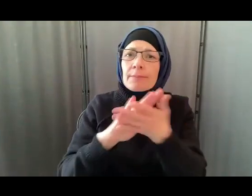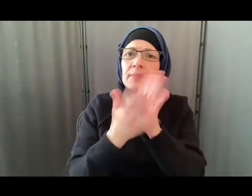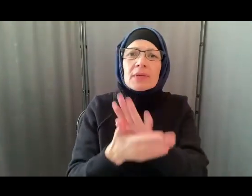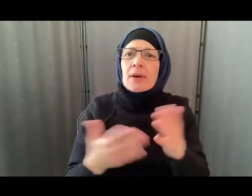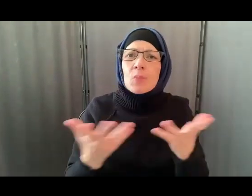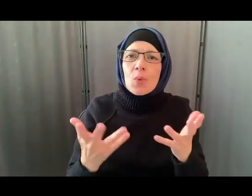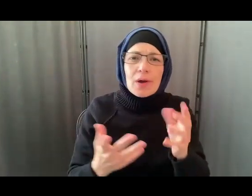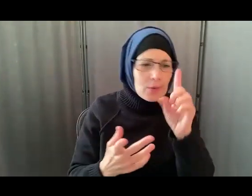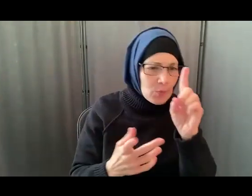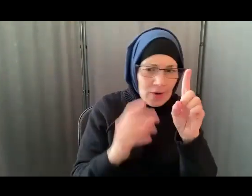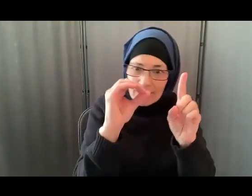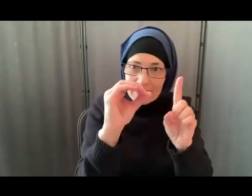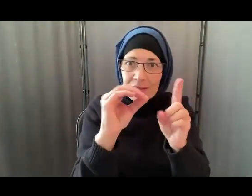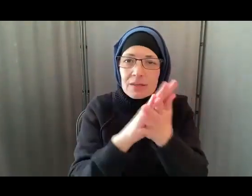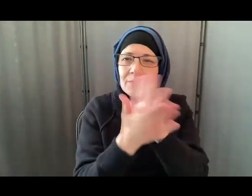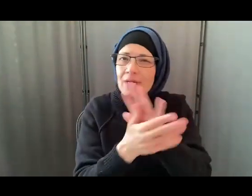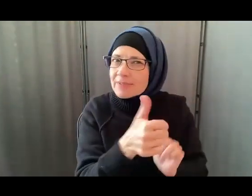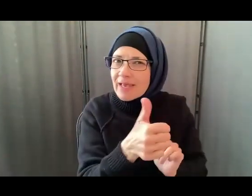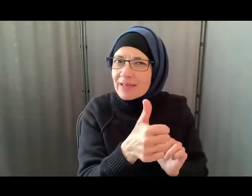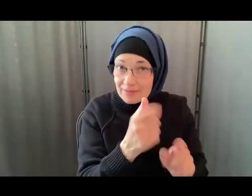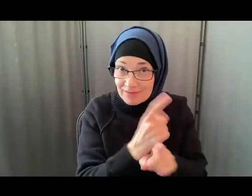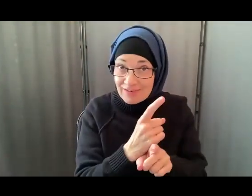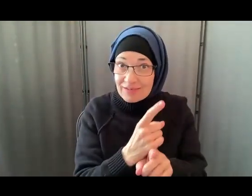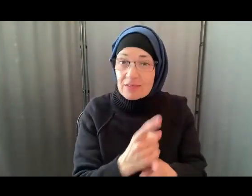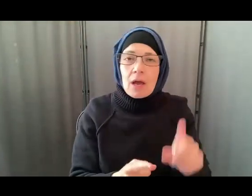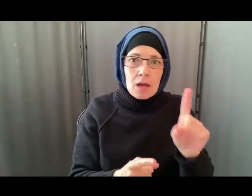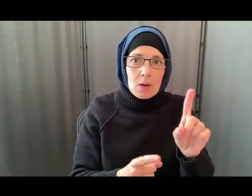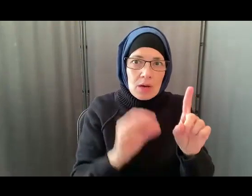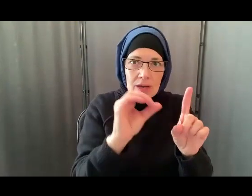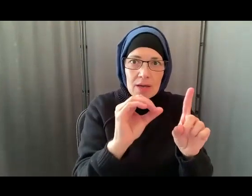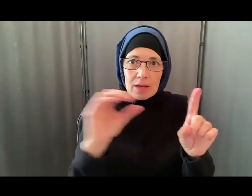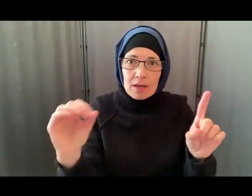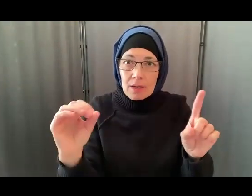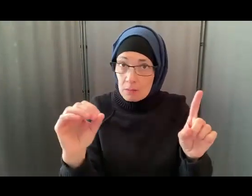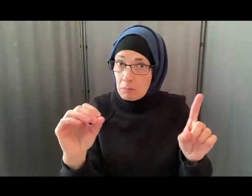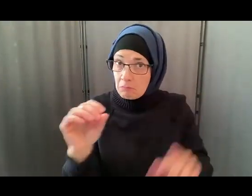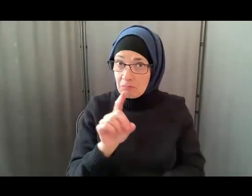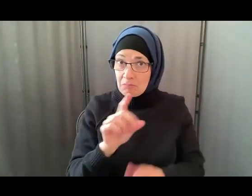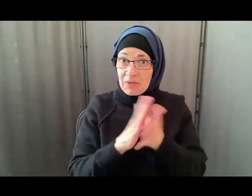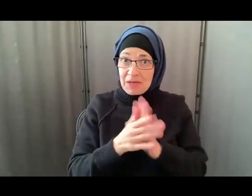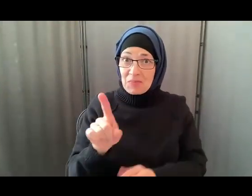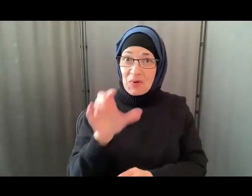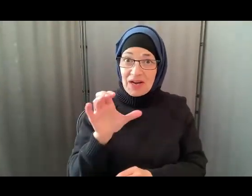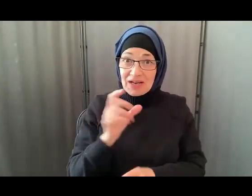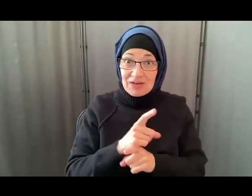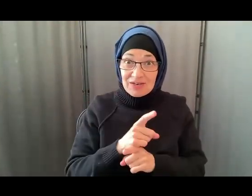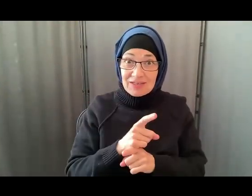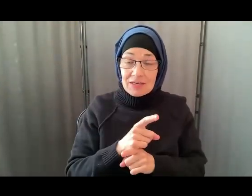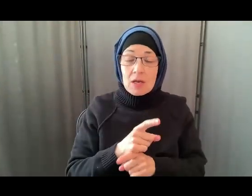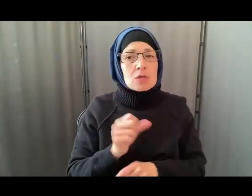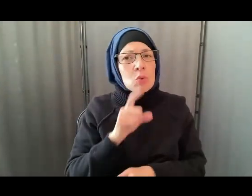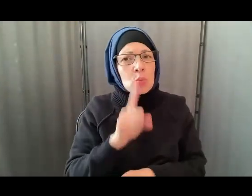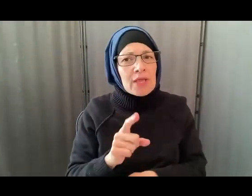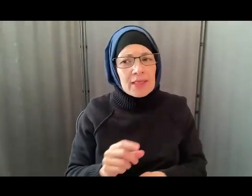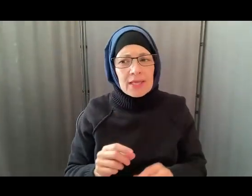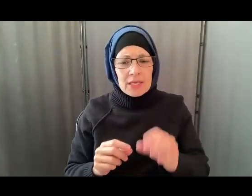When you put another zero, it equals 100. So zero